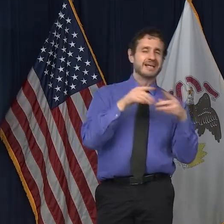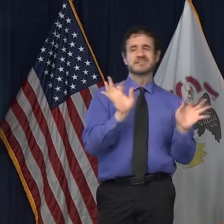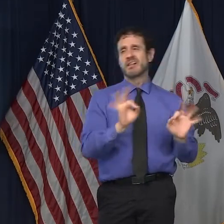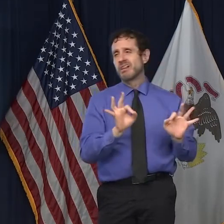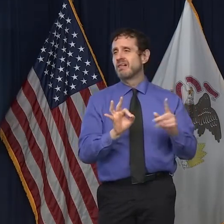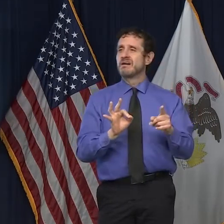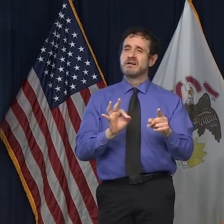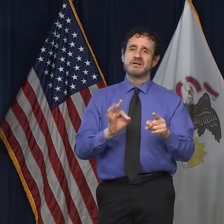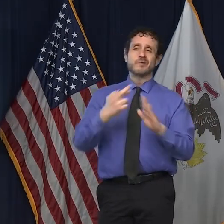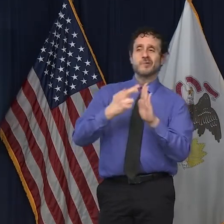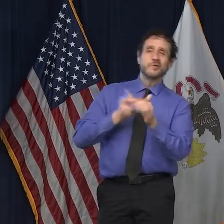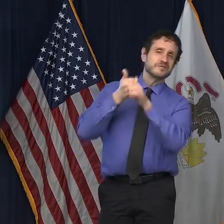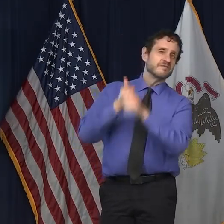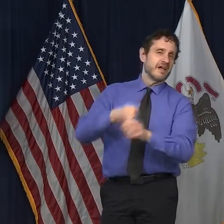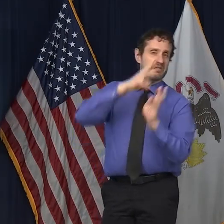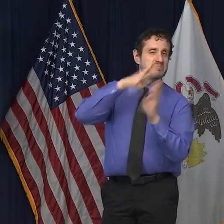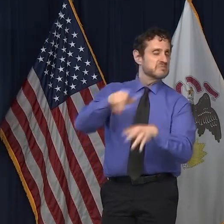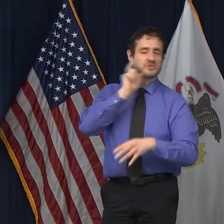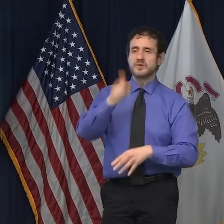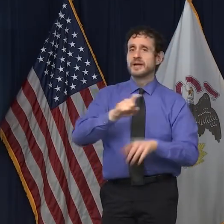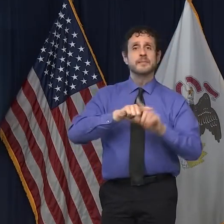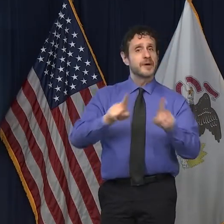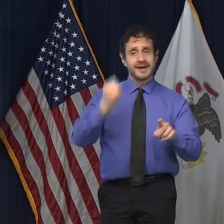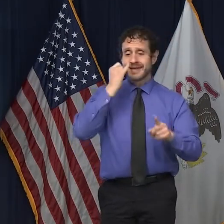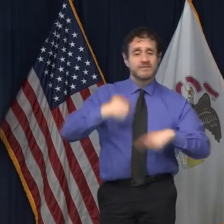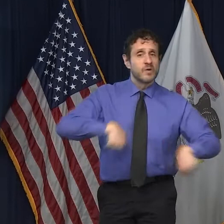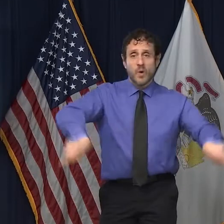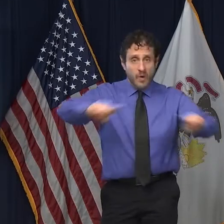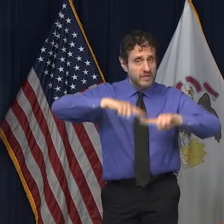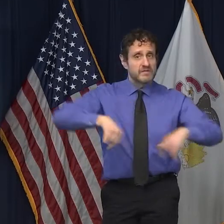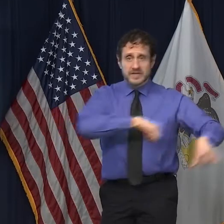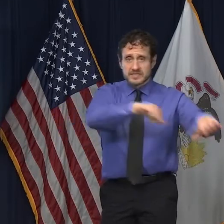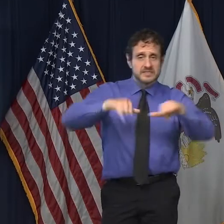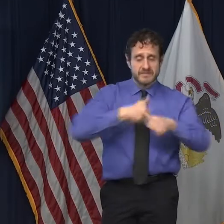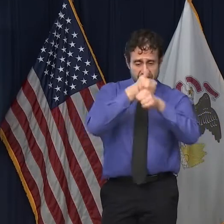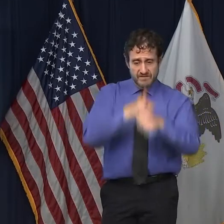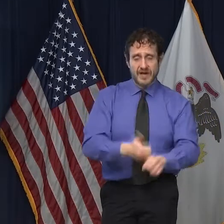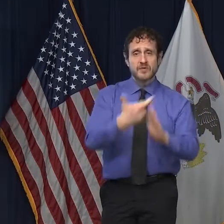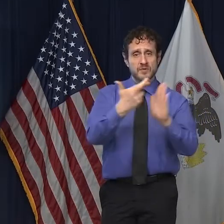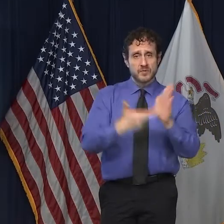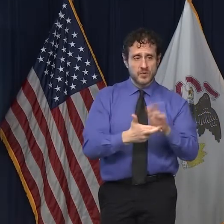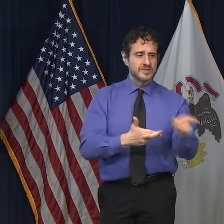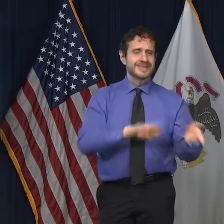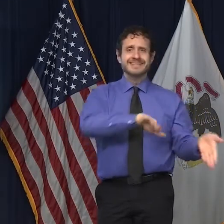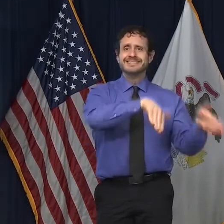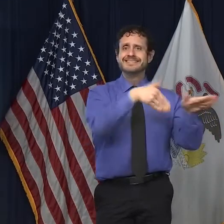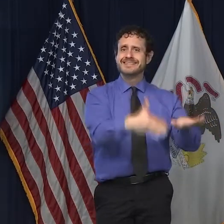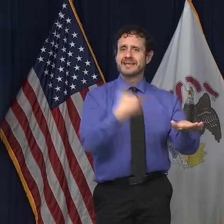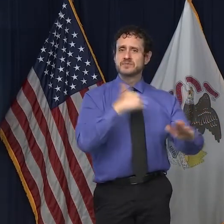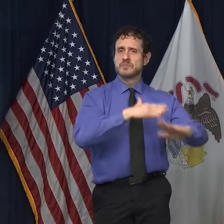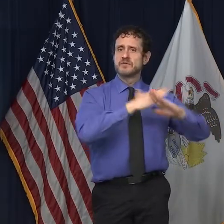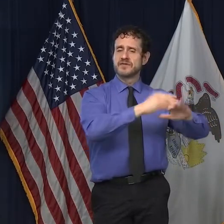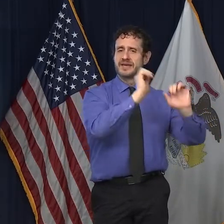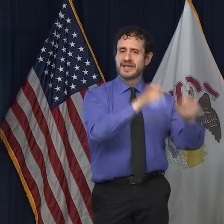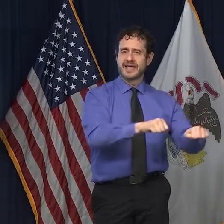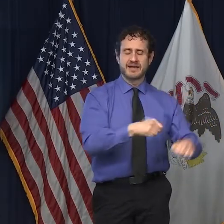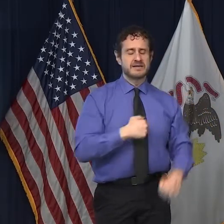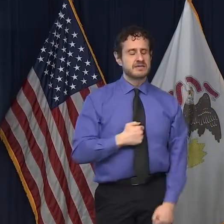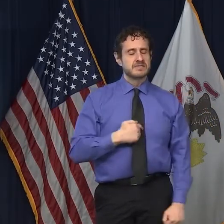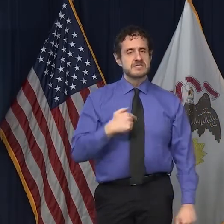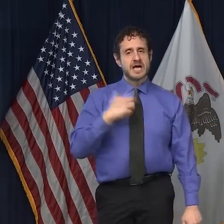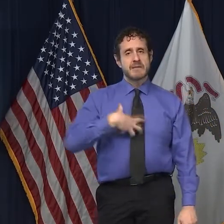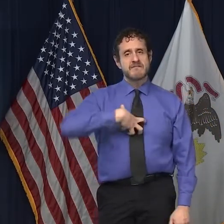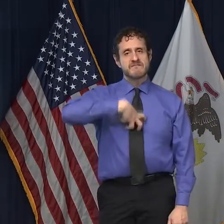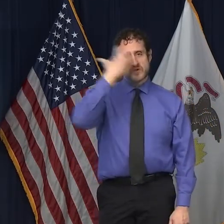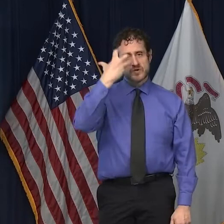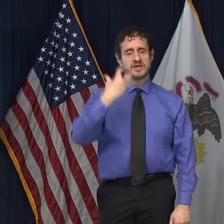collectively and consistently, they prevent tragedies like this. This is why I'm infuriated by those who